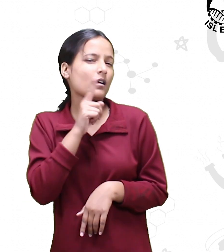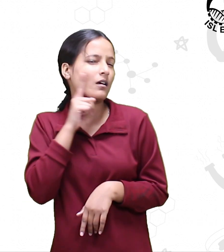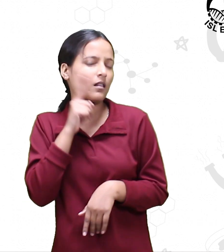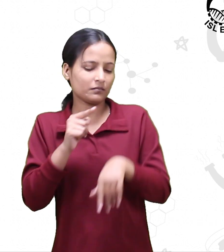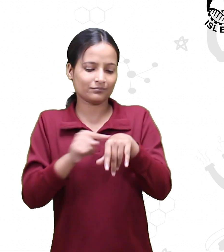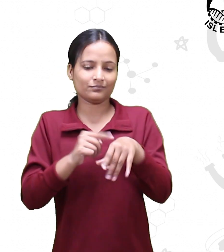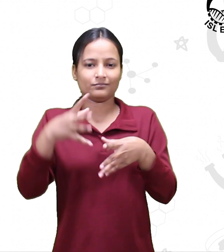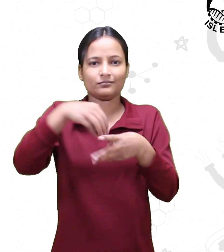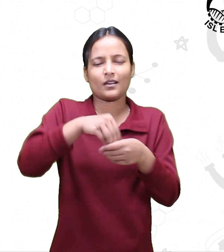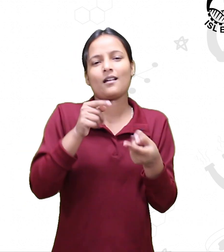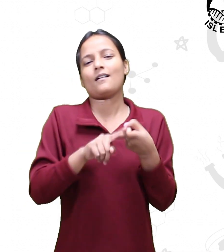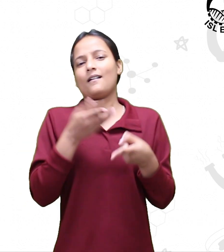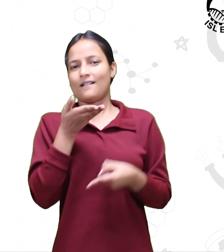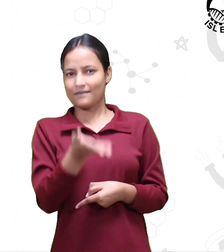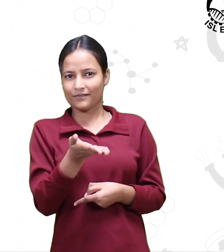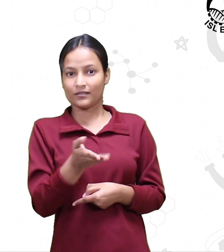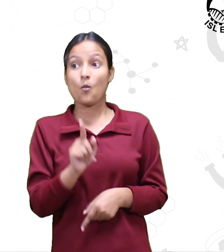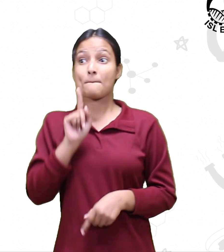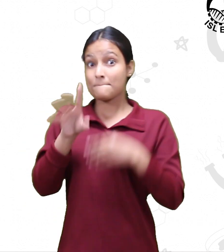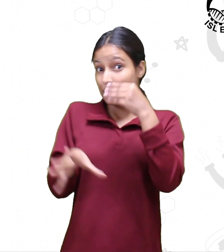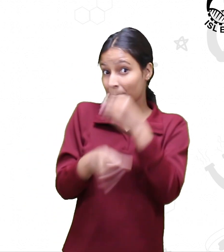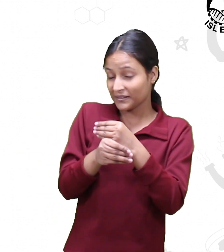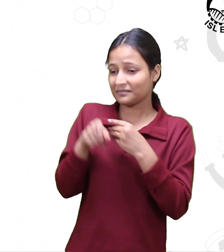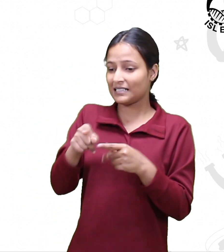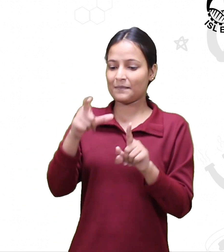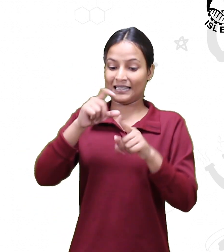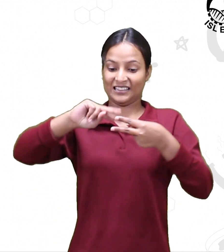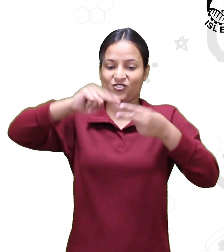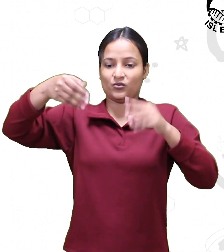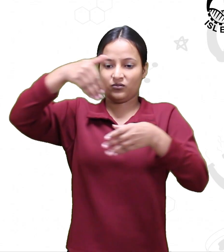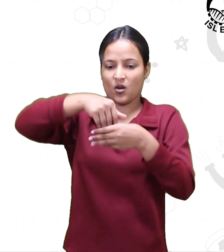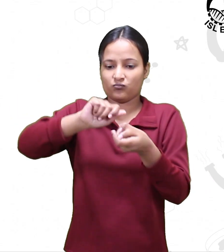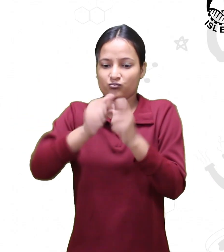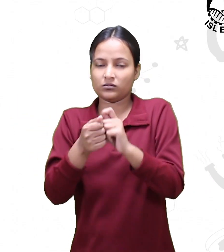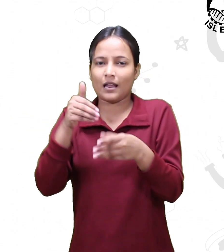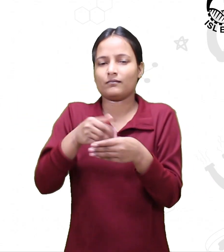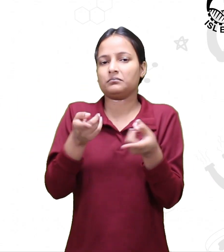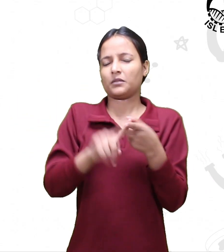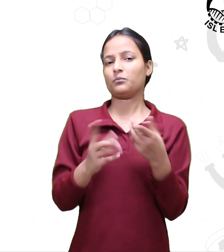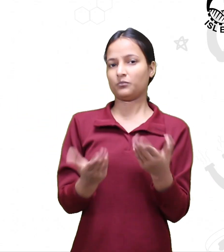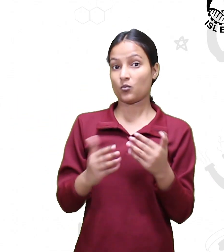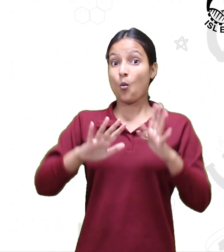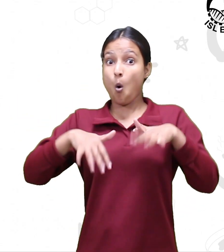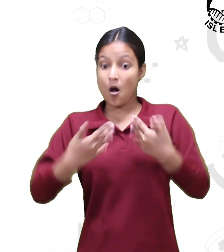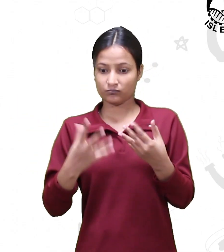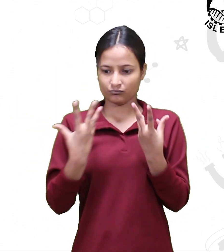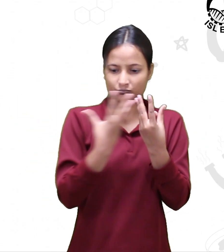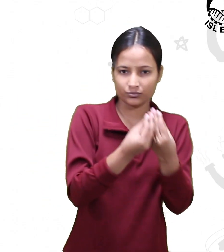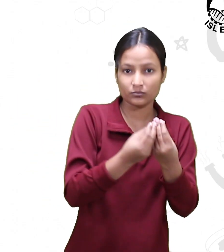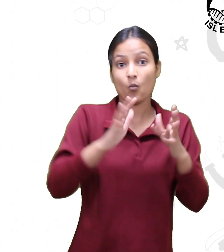and this is caused mainly due to mutations in the DNA or other conditions that make cells